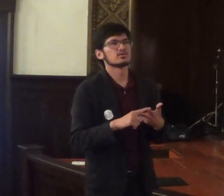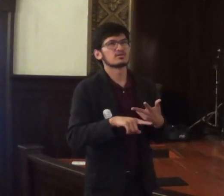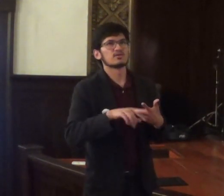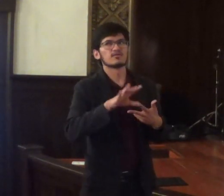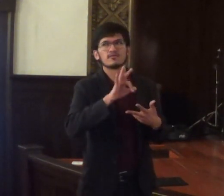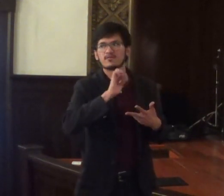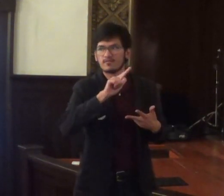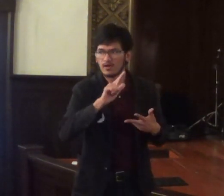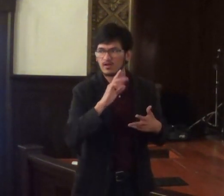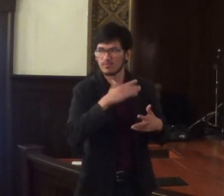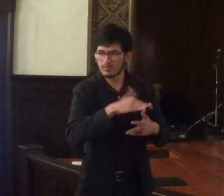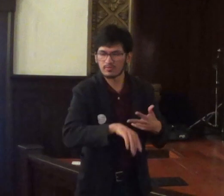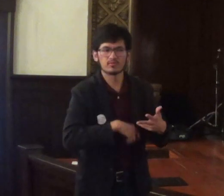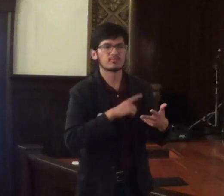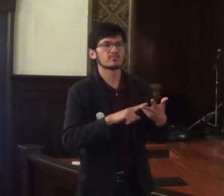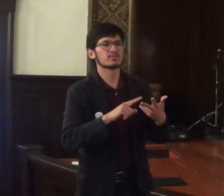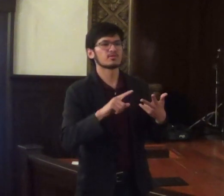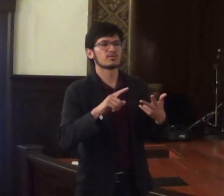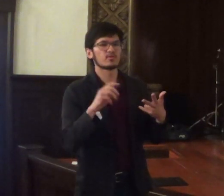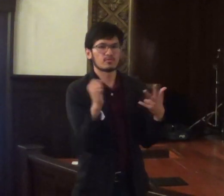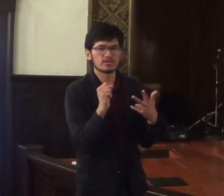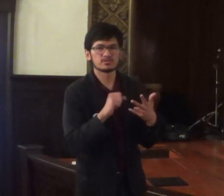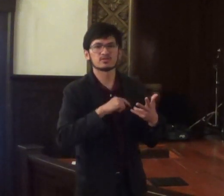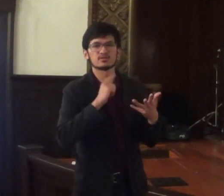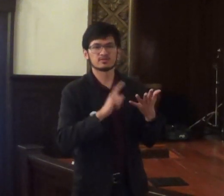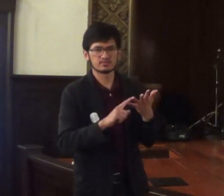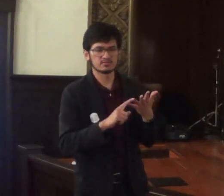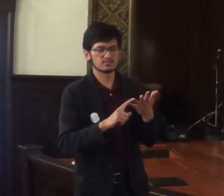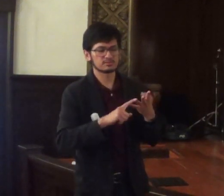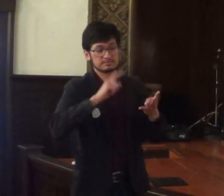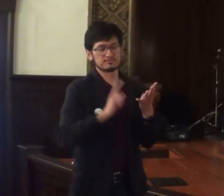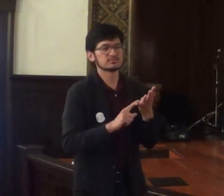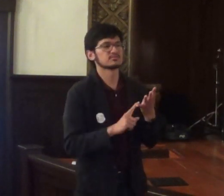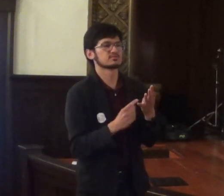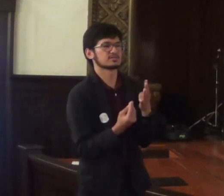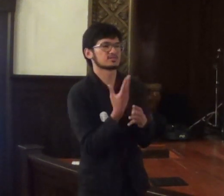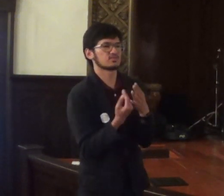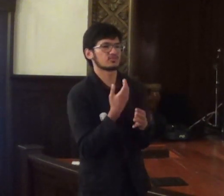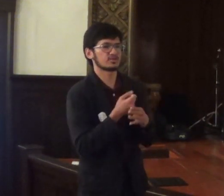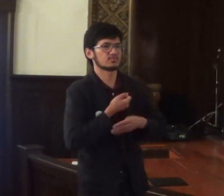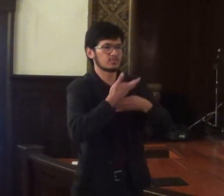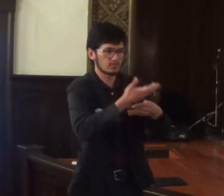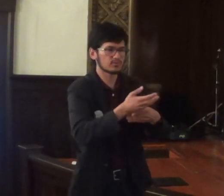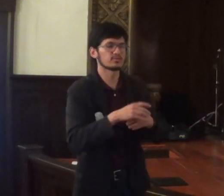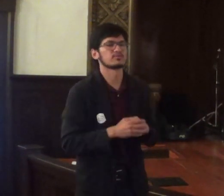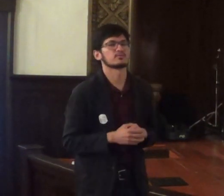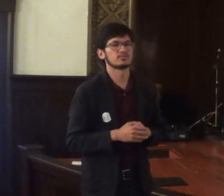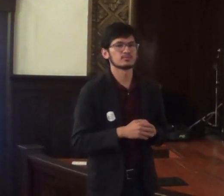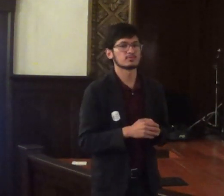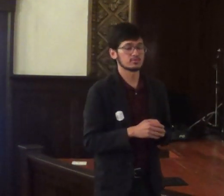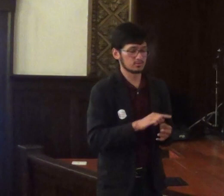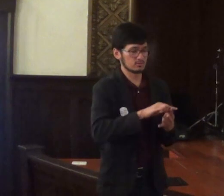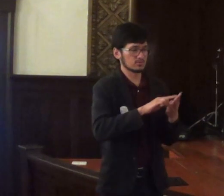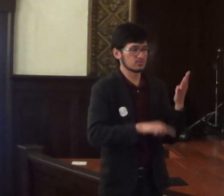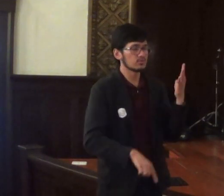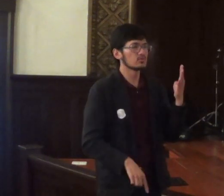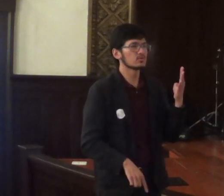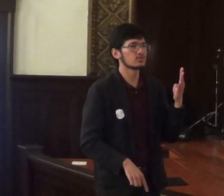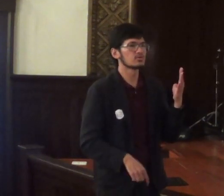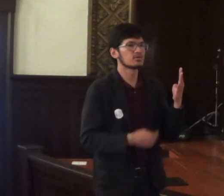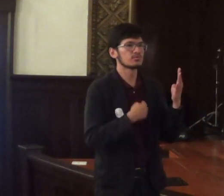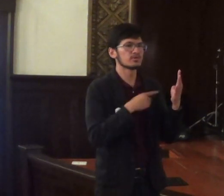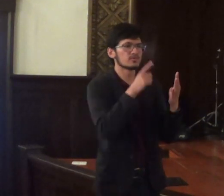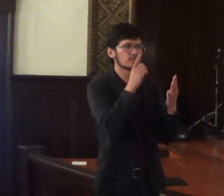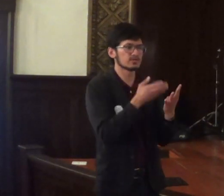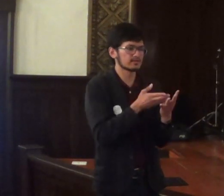poem. And this one, Feed, is a spring poem. And it's about reconciliation. It's also in those four books, I was cycling through a